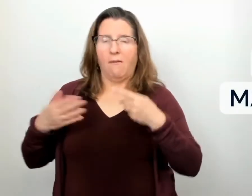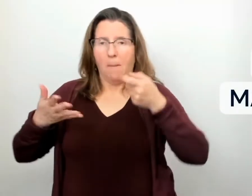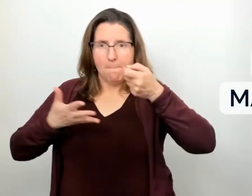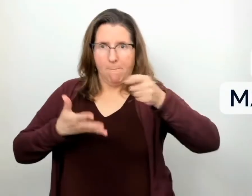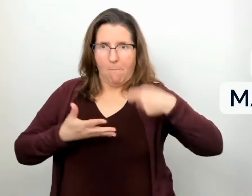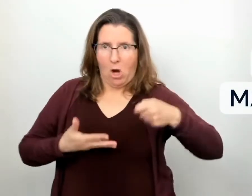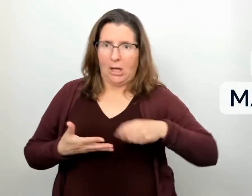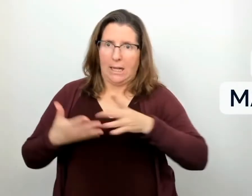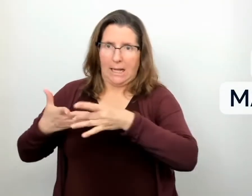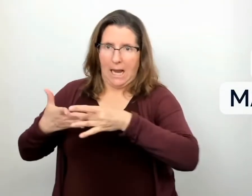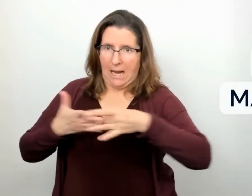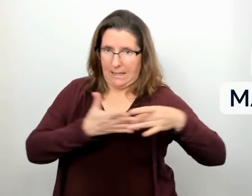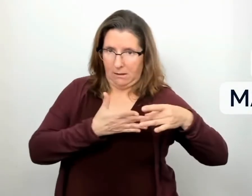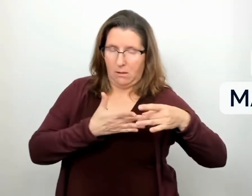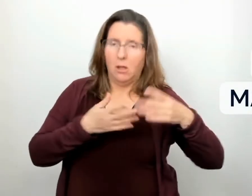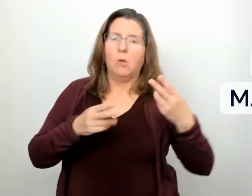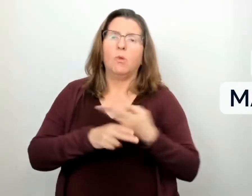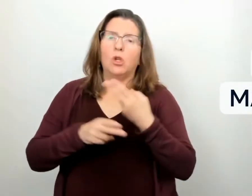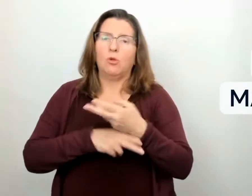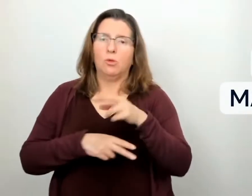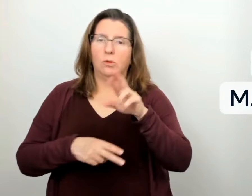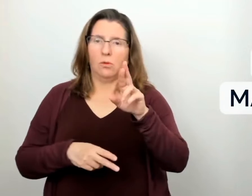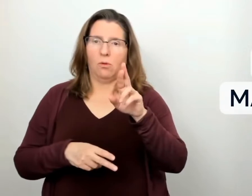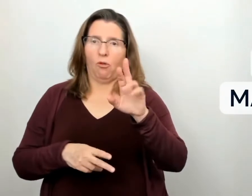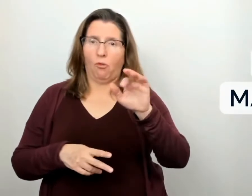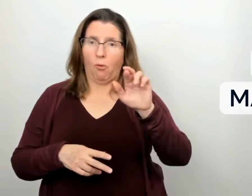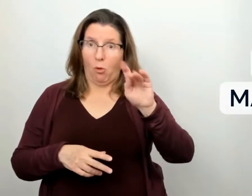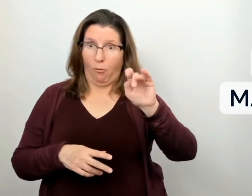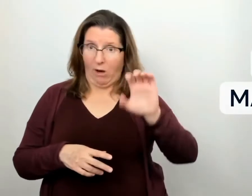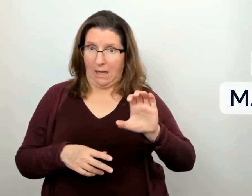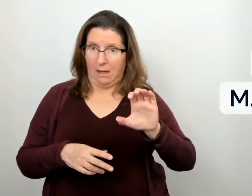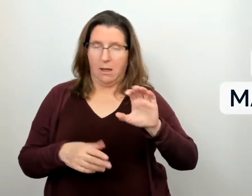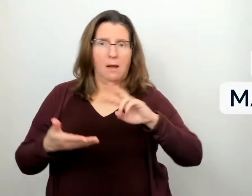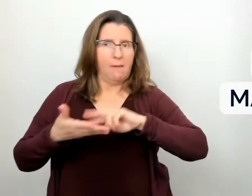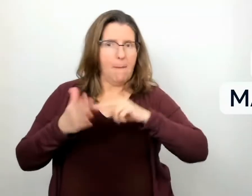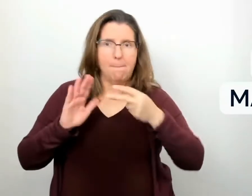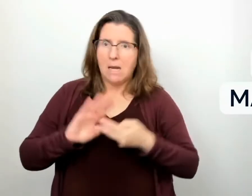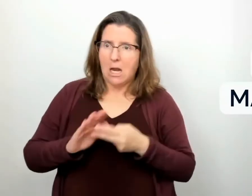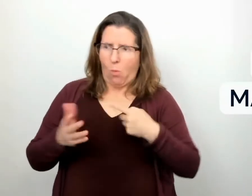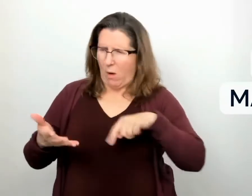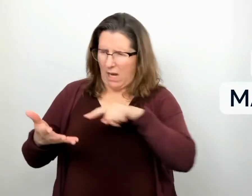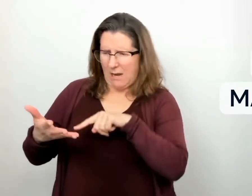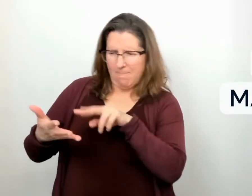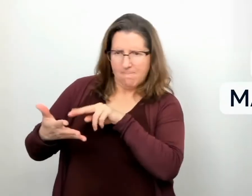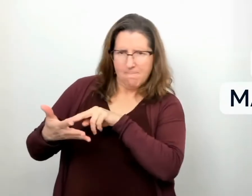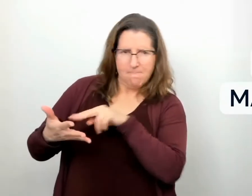Markers will be following a marking guide. The rubric will guide markers in evaluating your